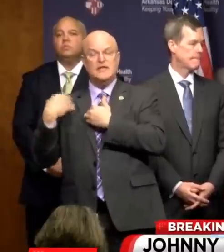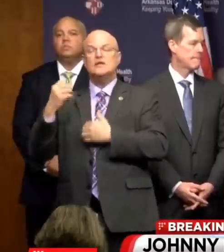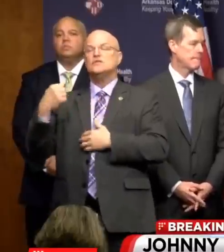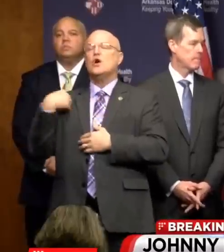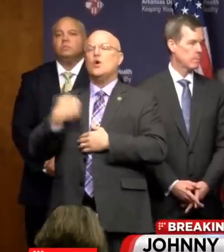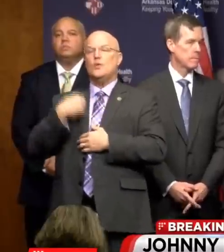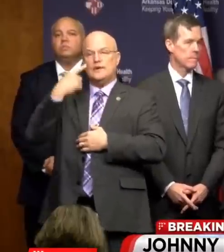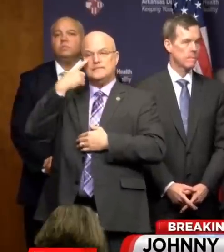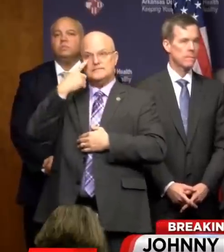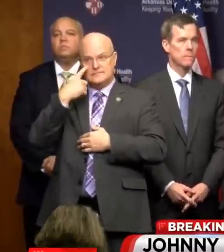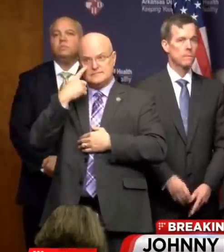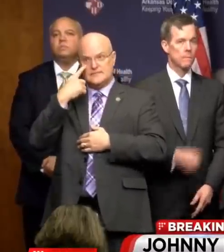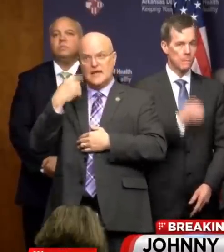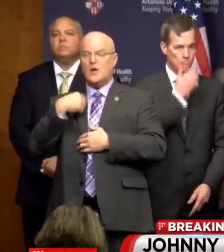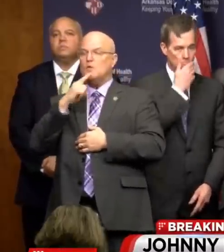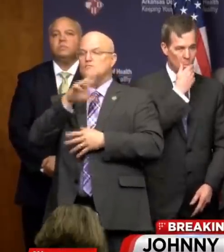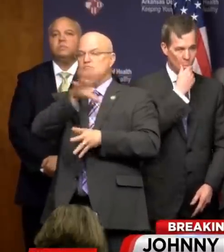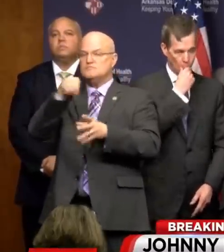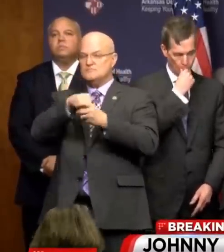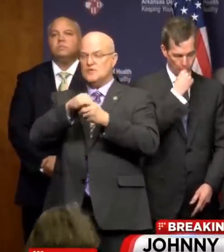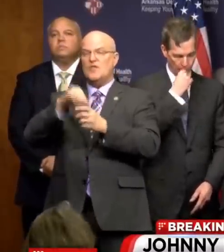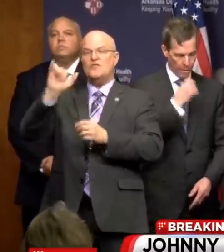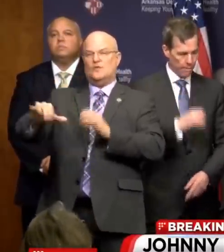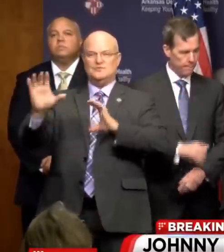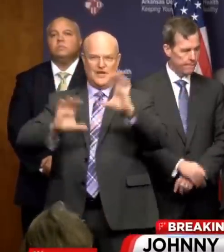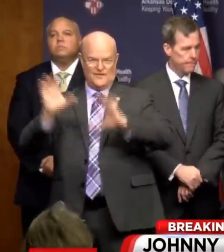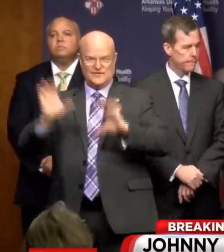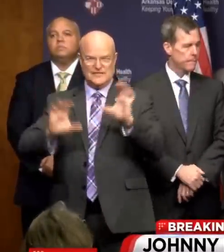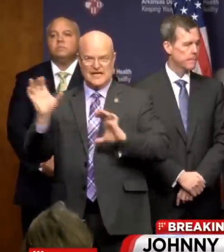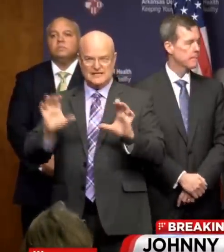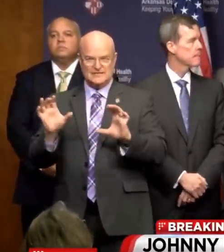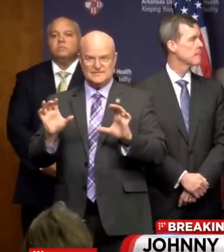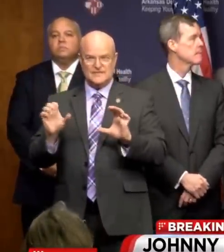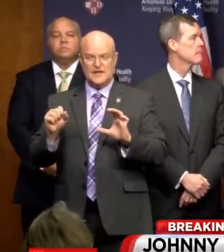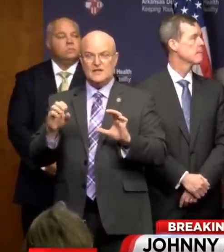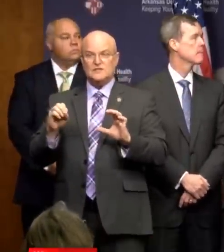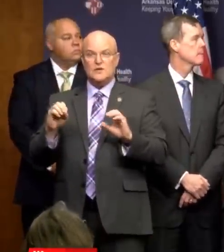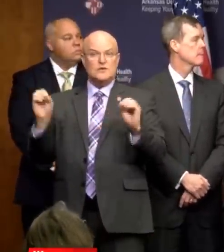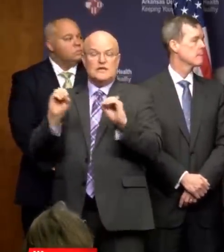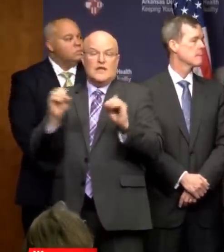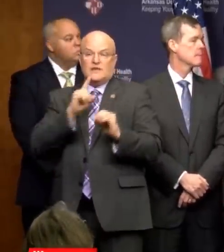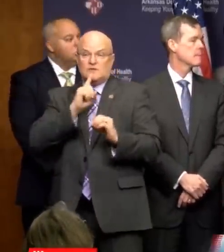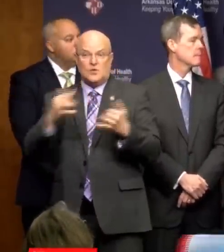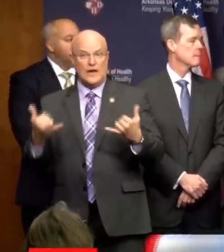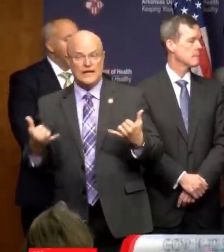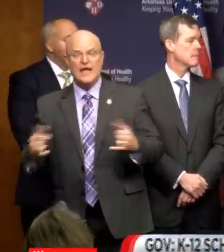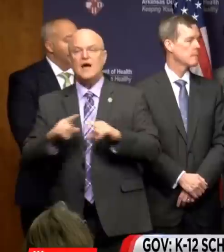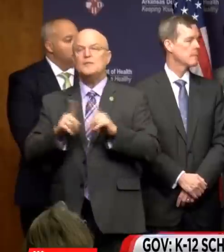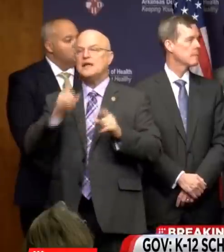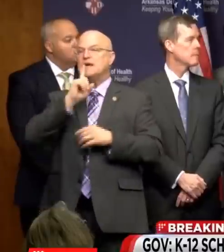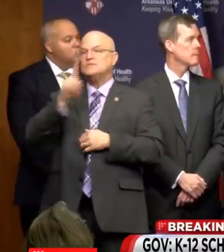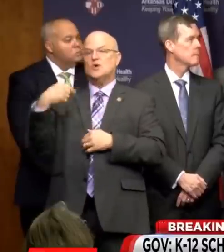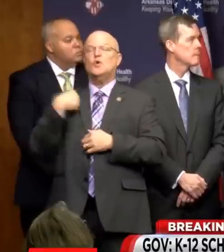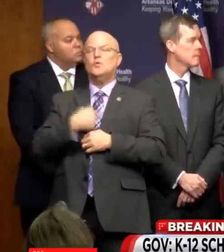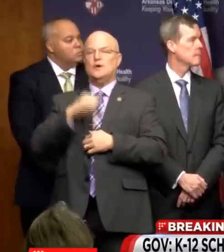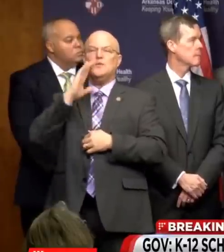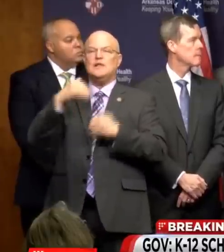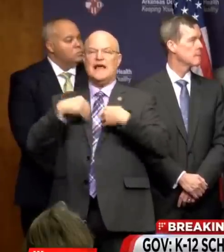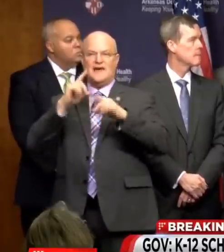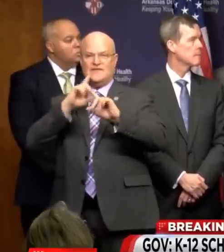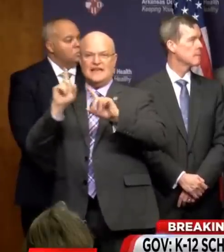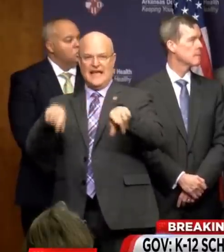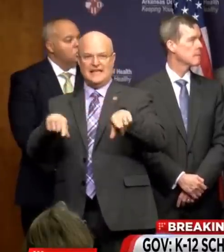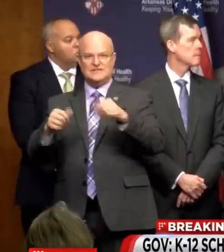we're keeping an eye, and we are directly involved in those conversations. So nothing certain on that yet, but I'm sure that we'll have an